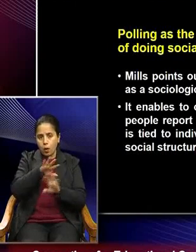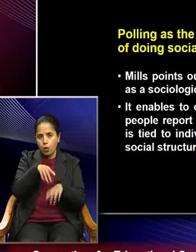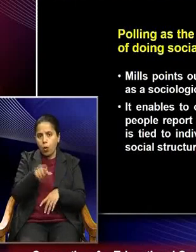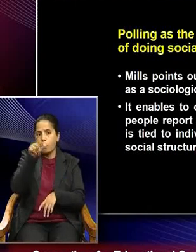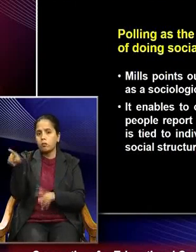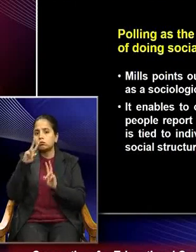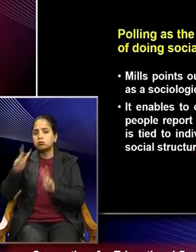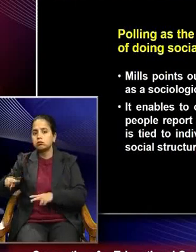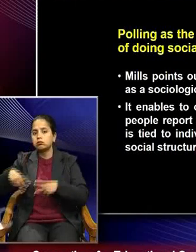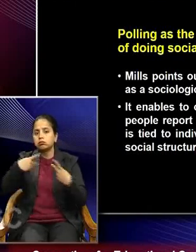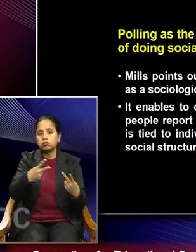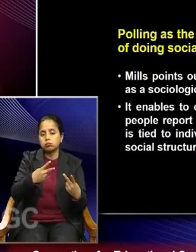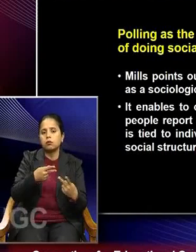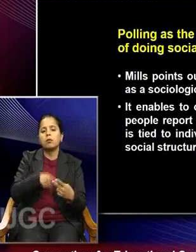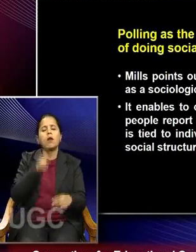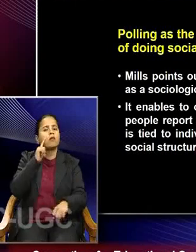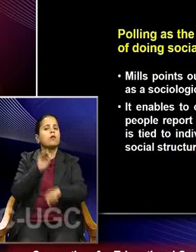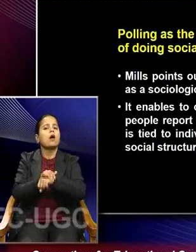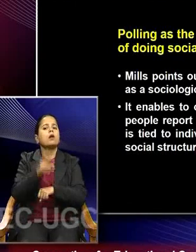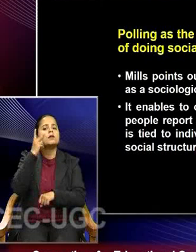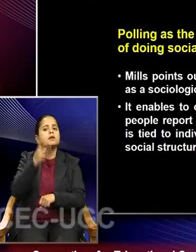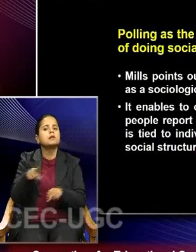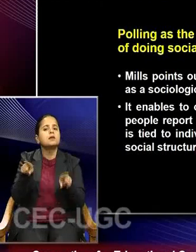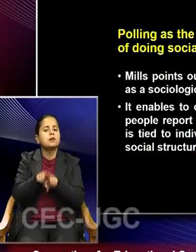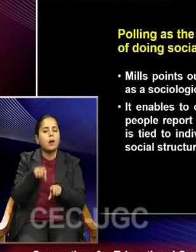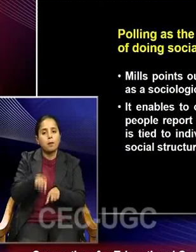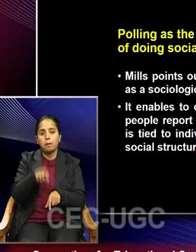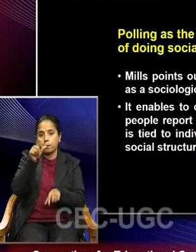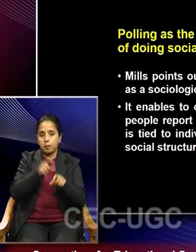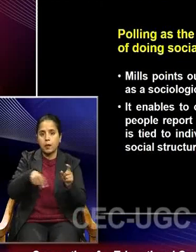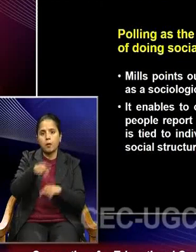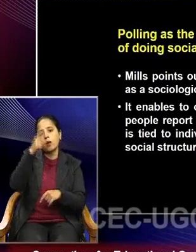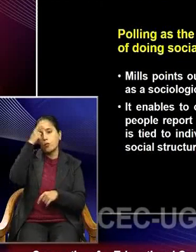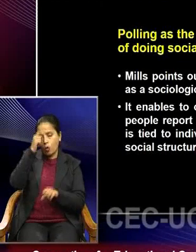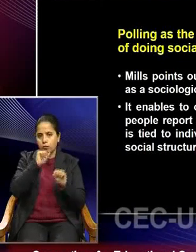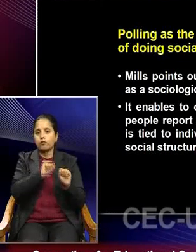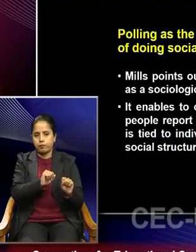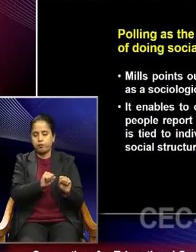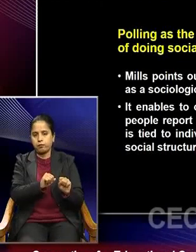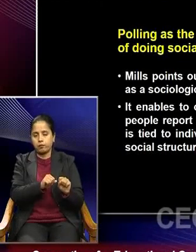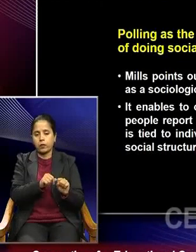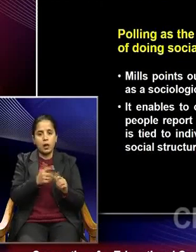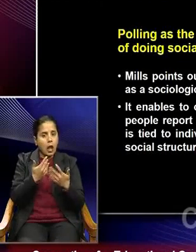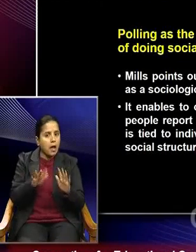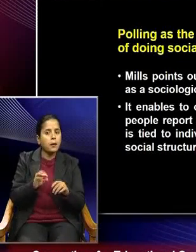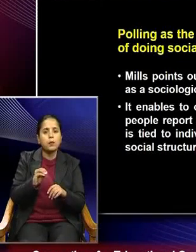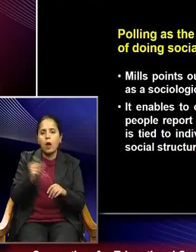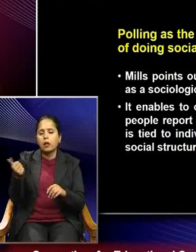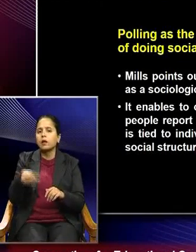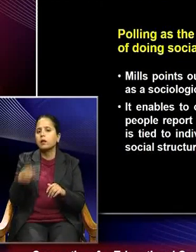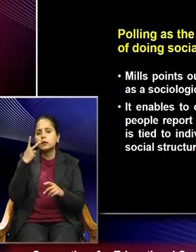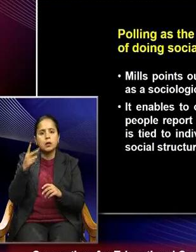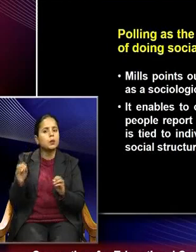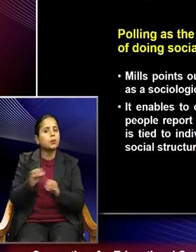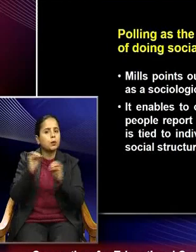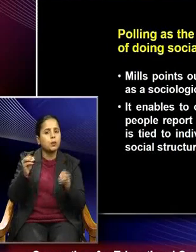respondents make are identified as individual's problem without any reference